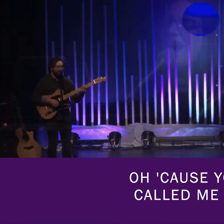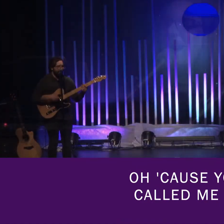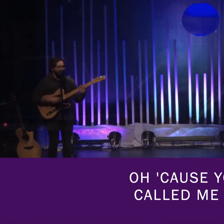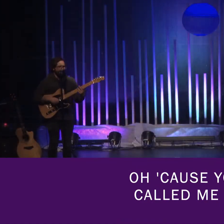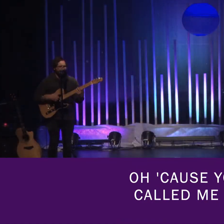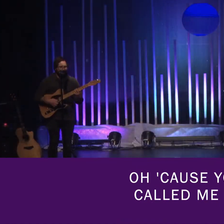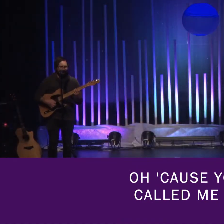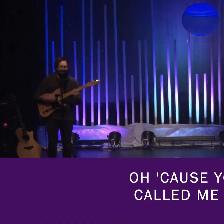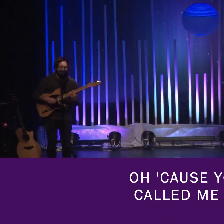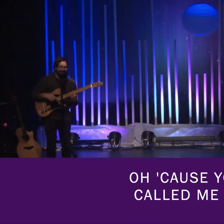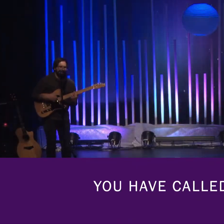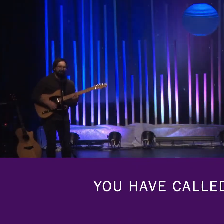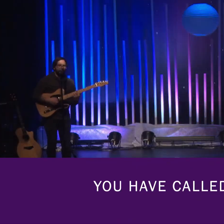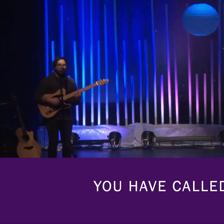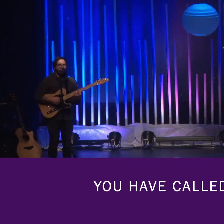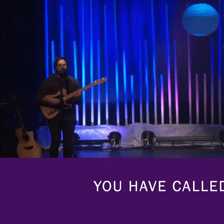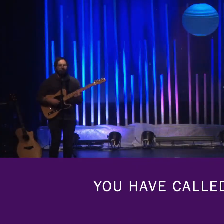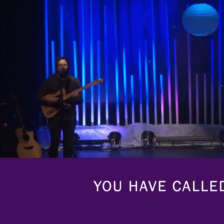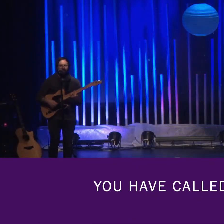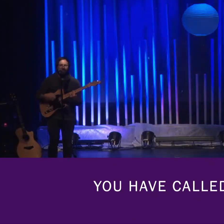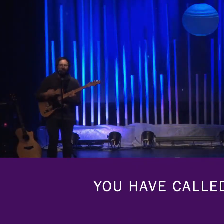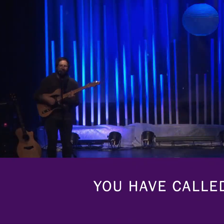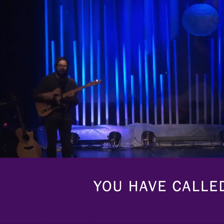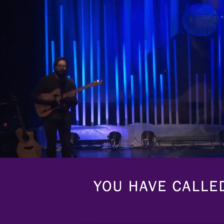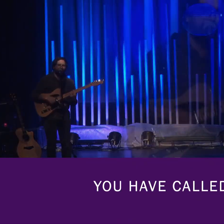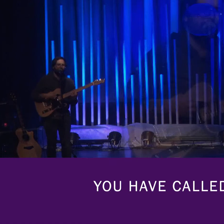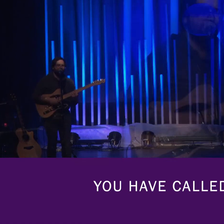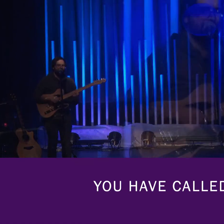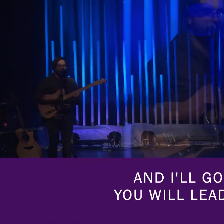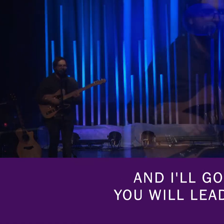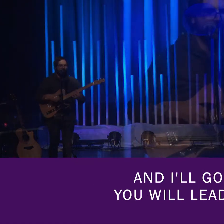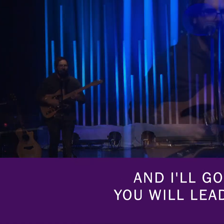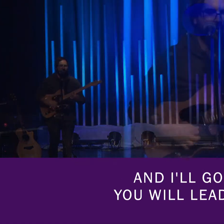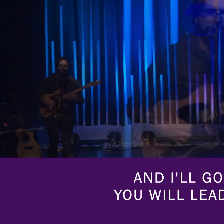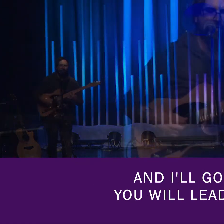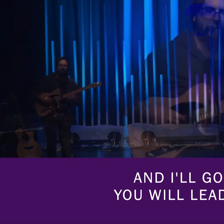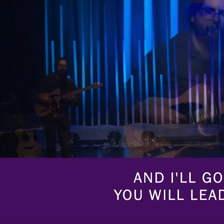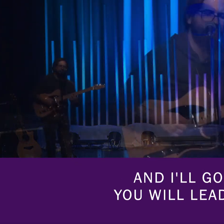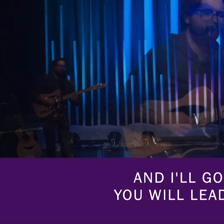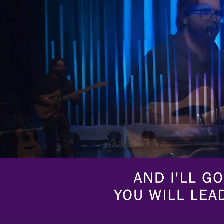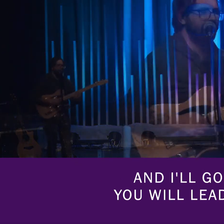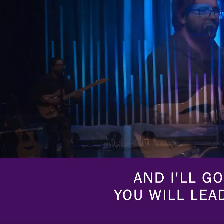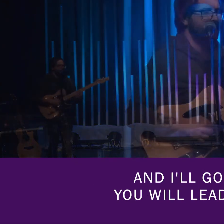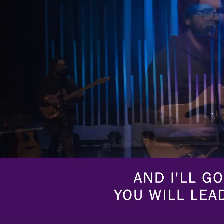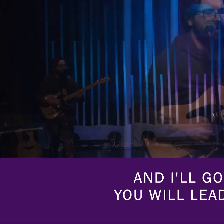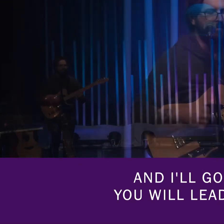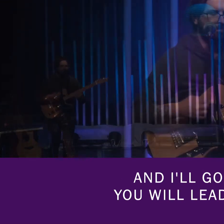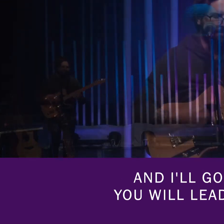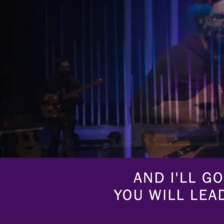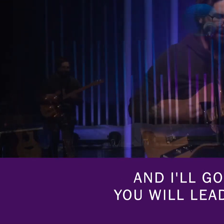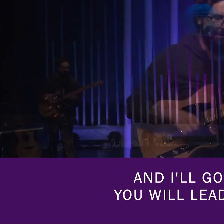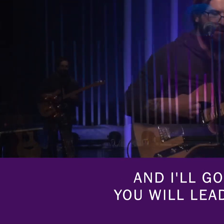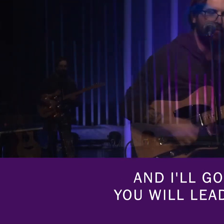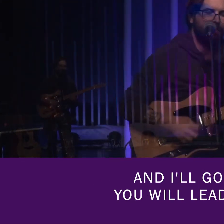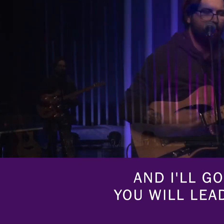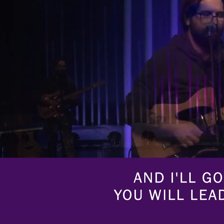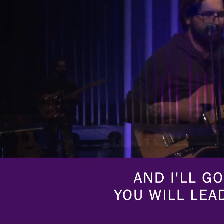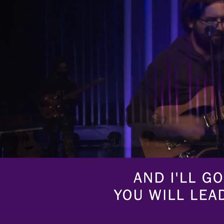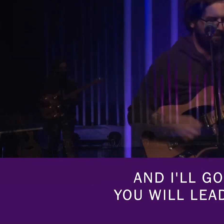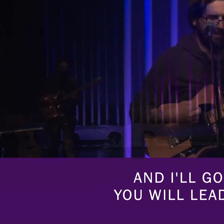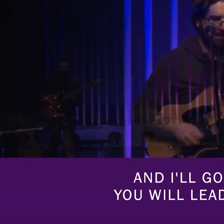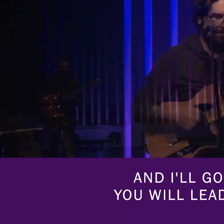me higher, you have called me deeper, and I'll go where you will lead me,